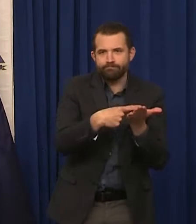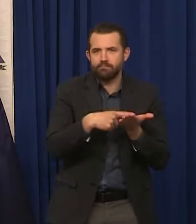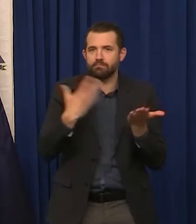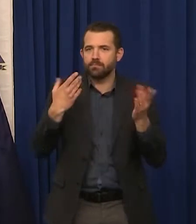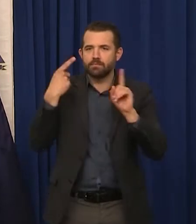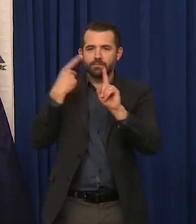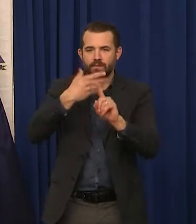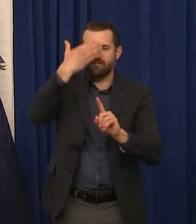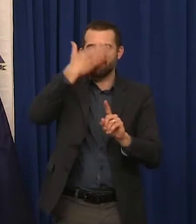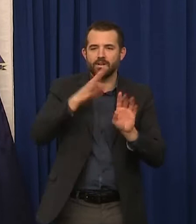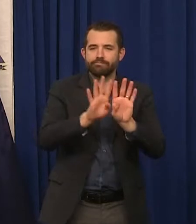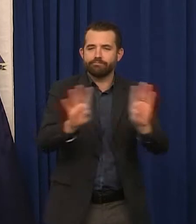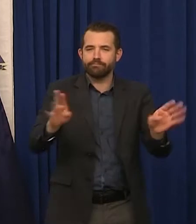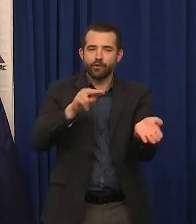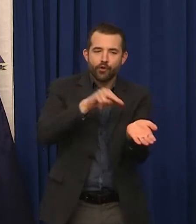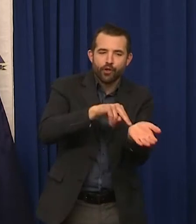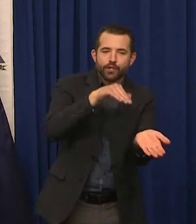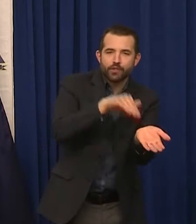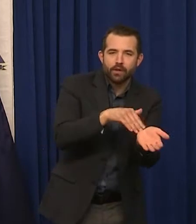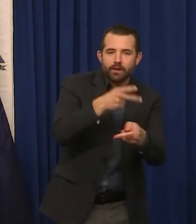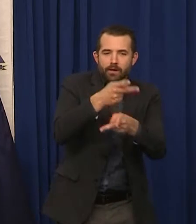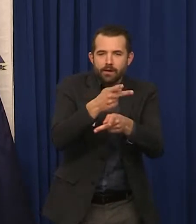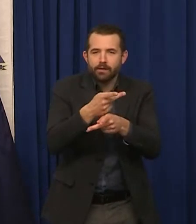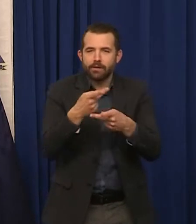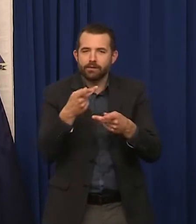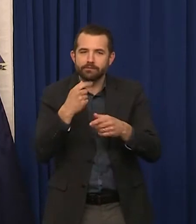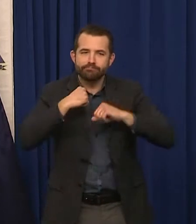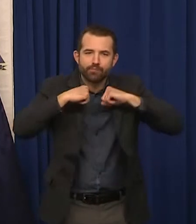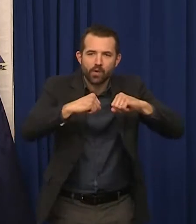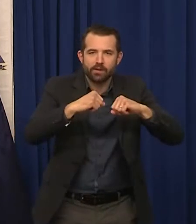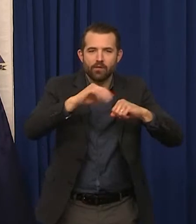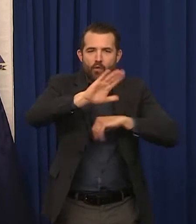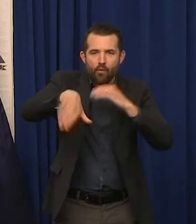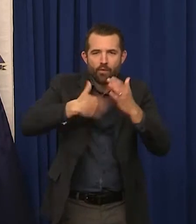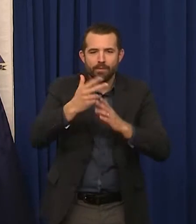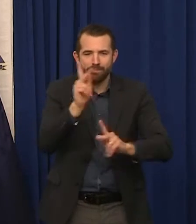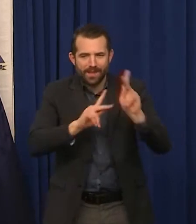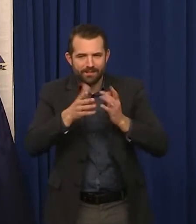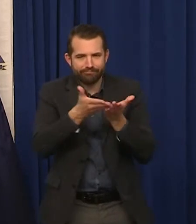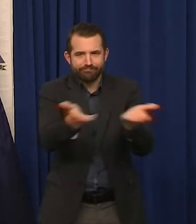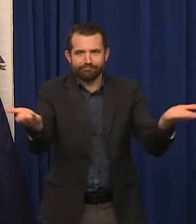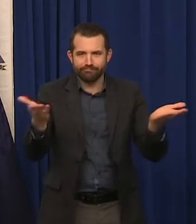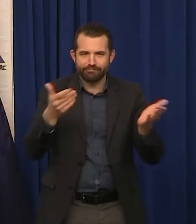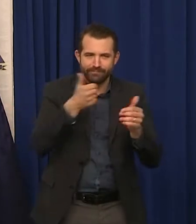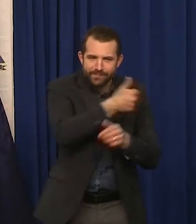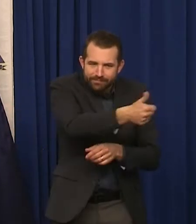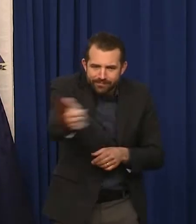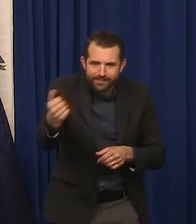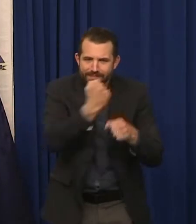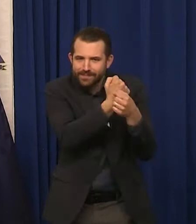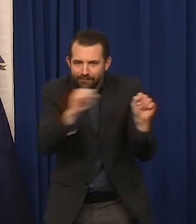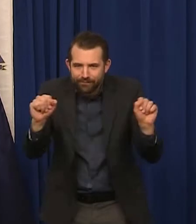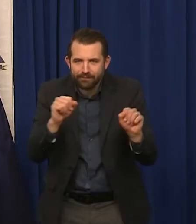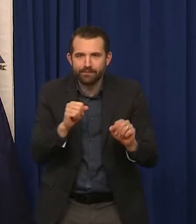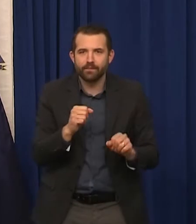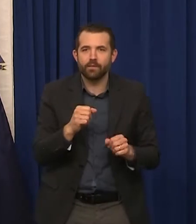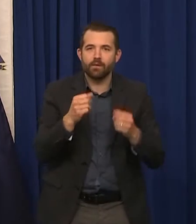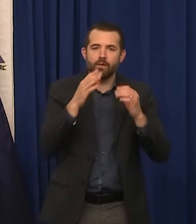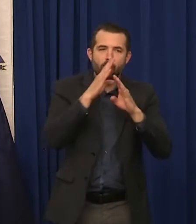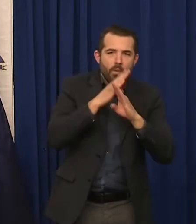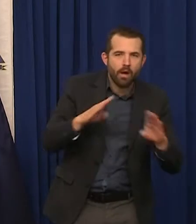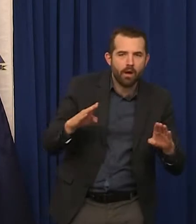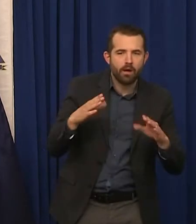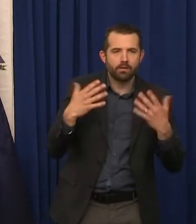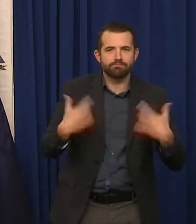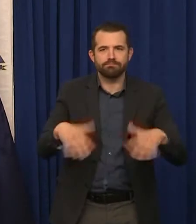keep people in Maine safe. We've talked a lot about their quiet, powerful heroism, going to work